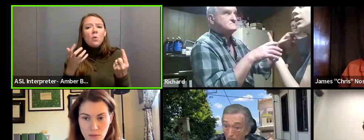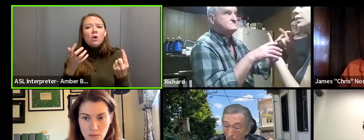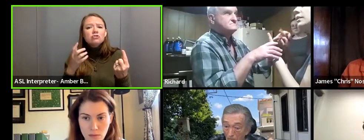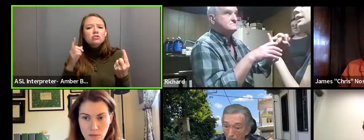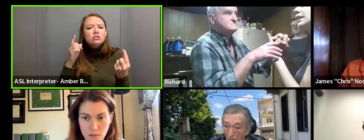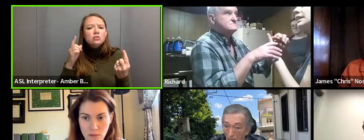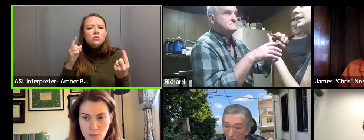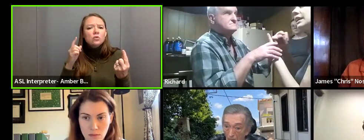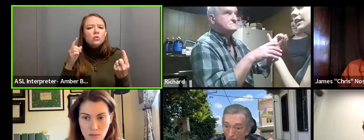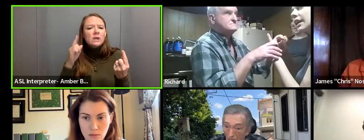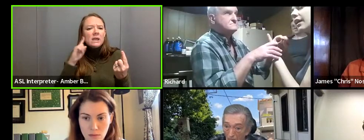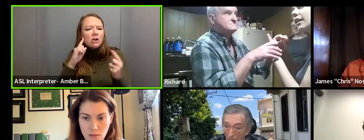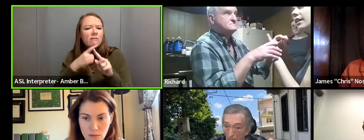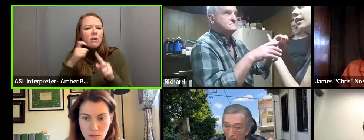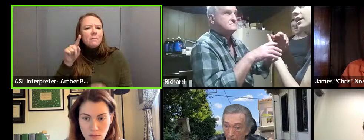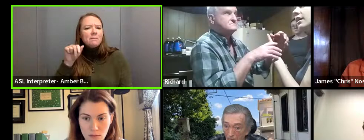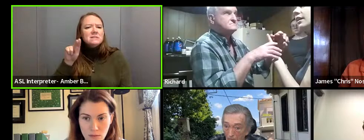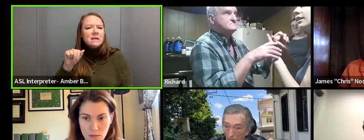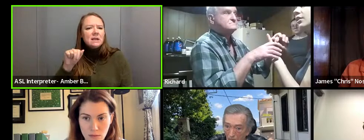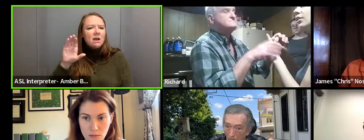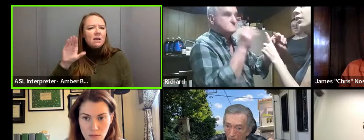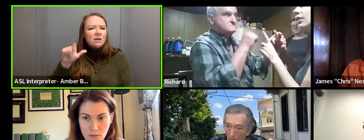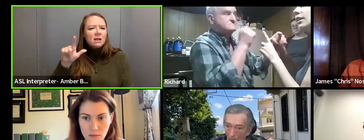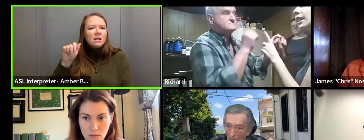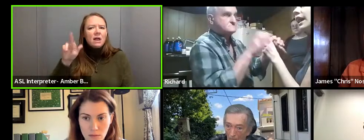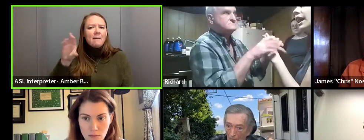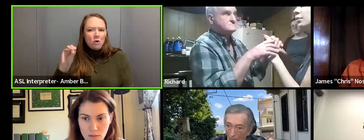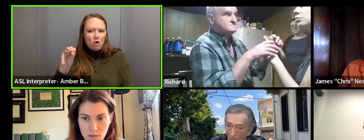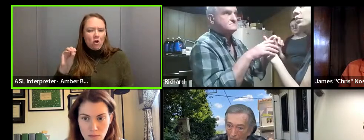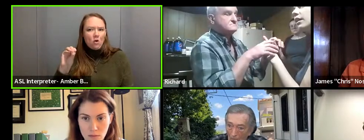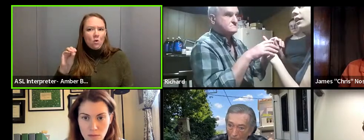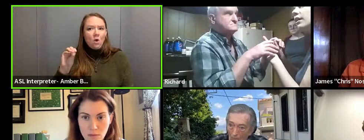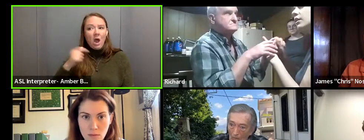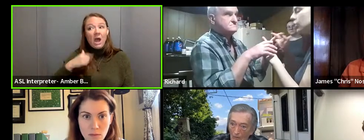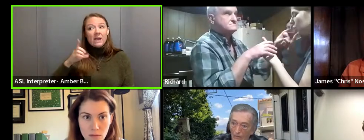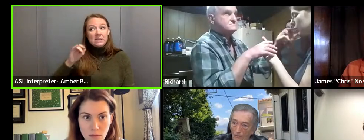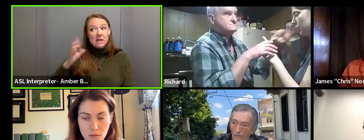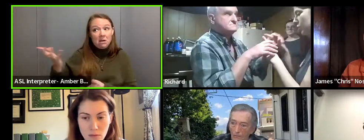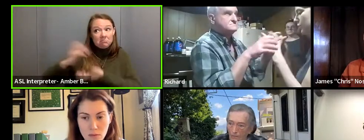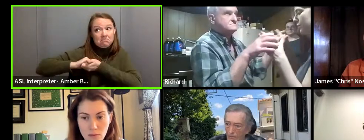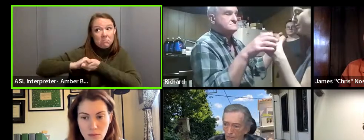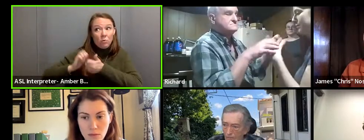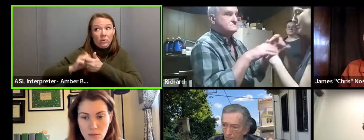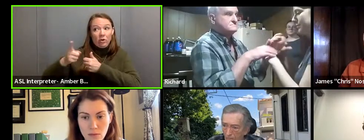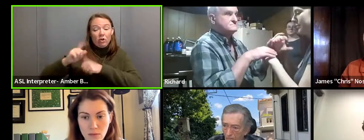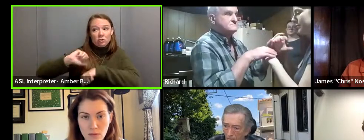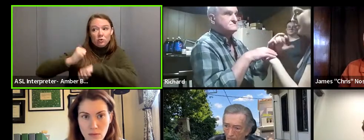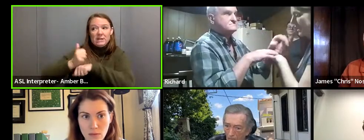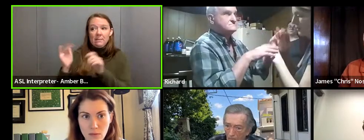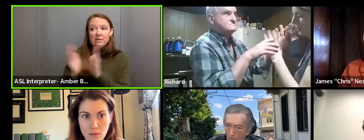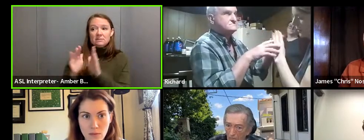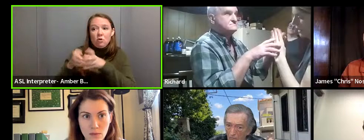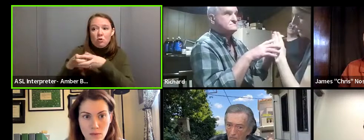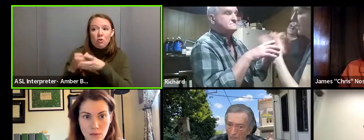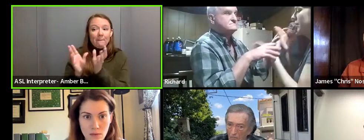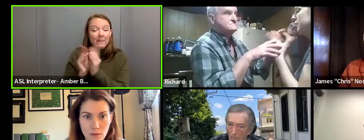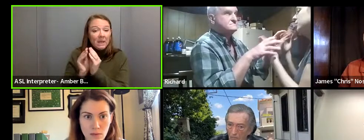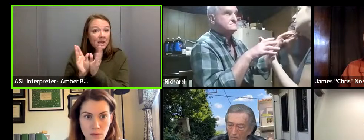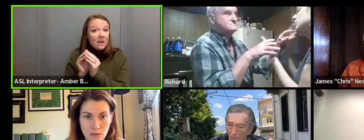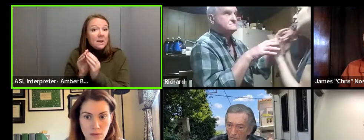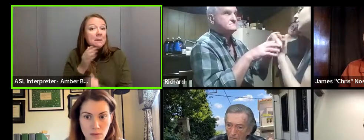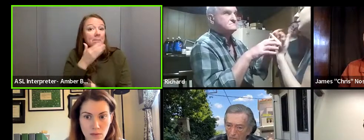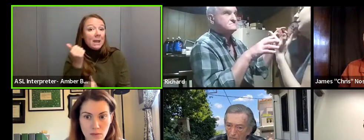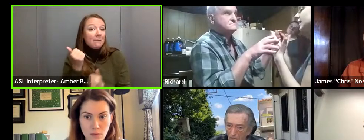Calabra, who working with her, put this small group meeting together. And maybe it would be a good thing to do is to